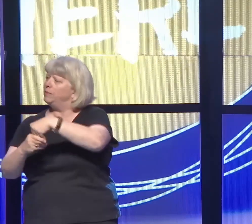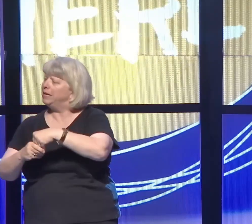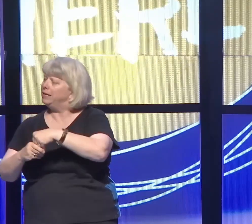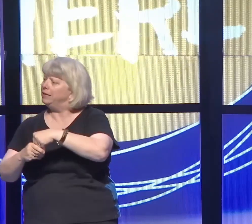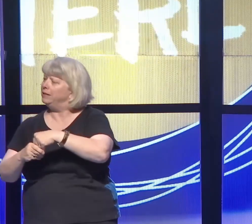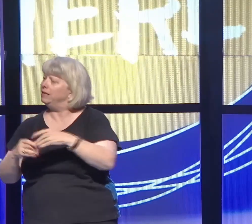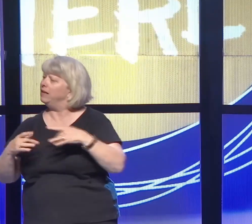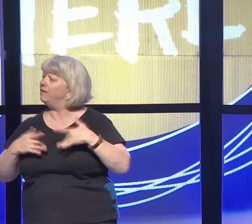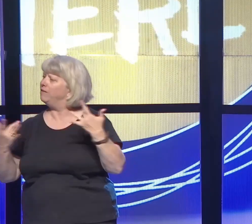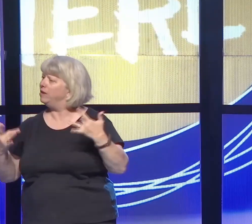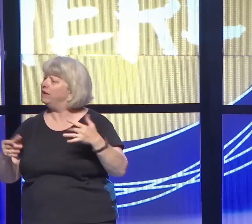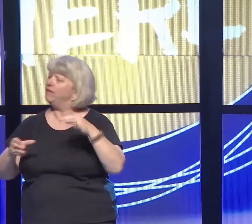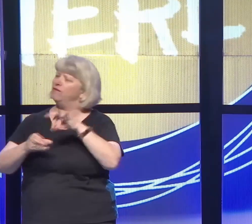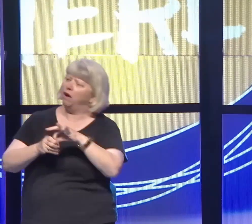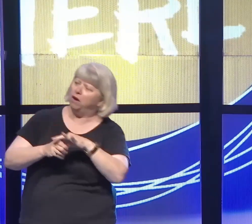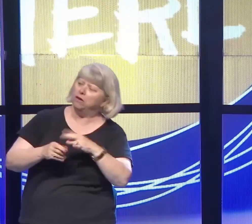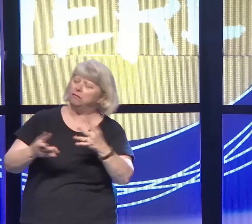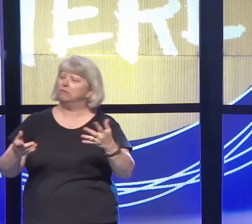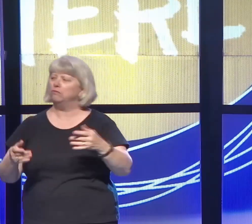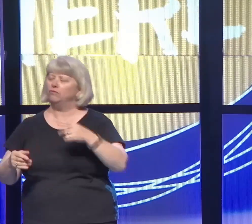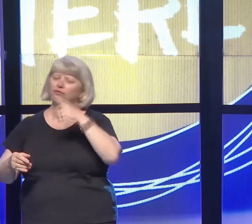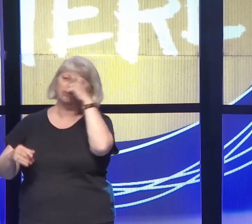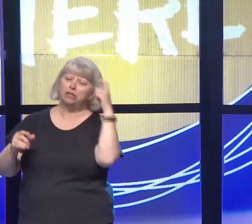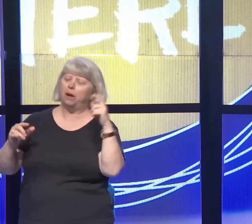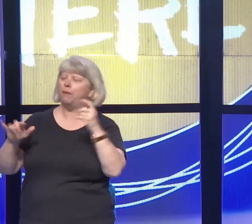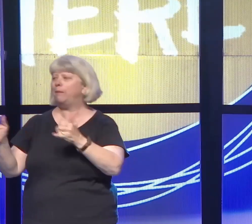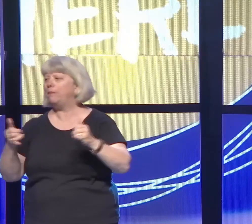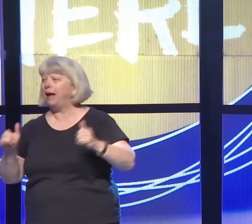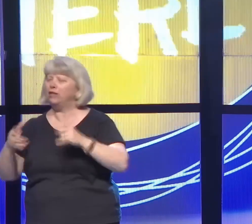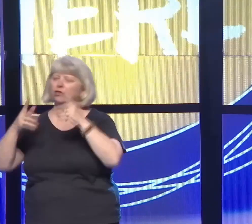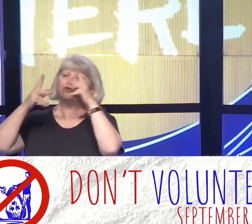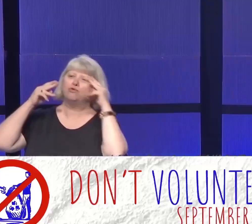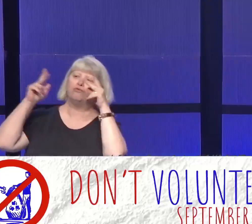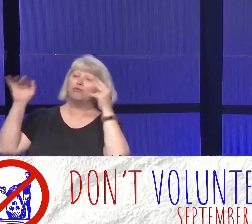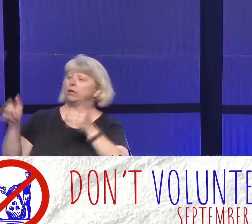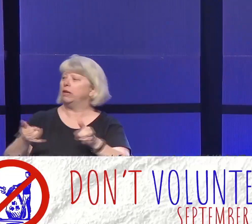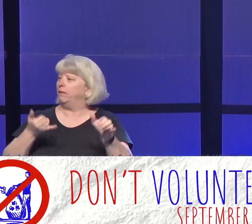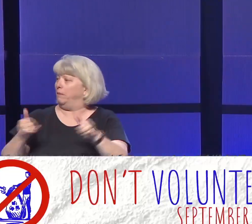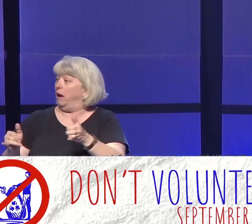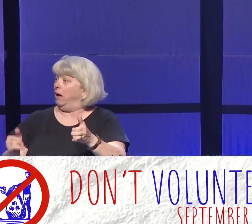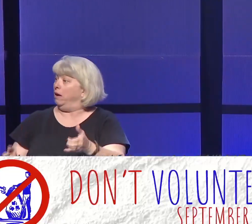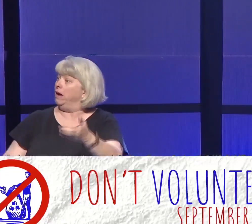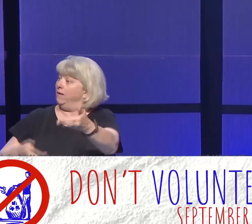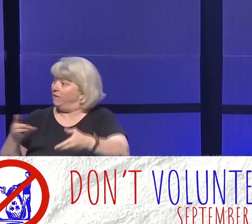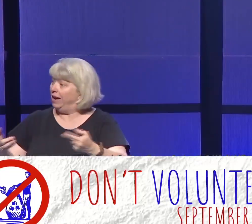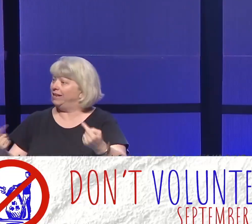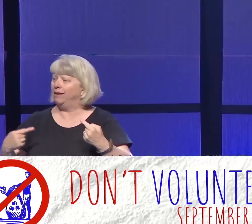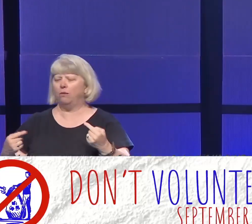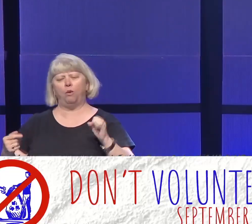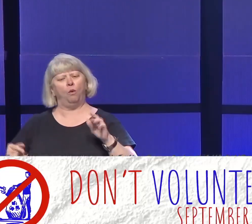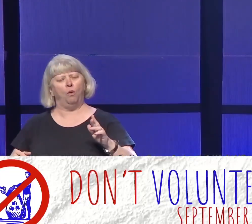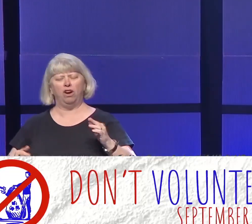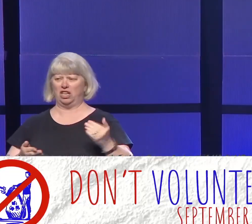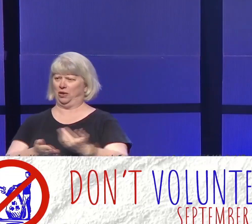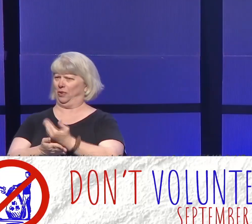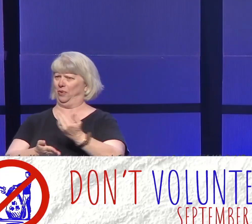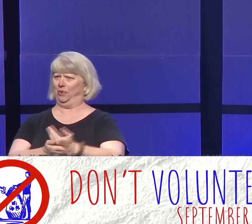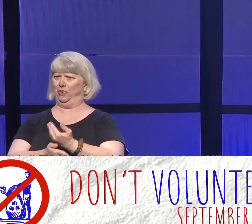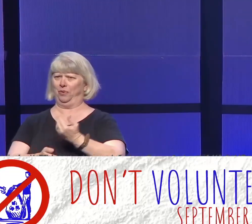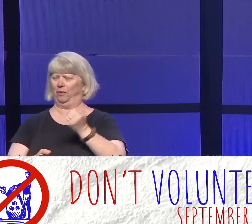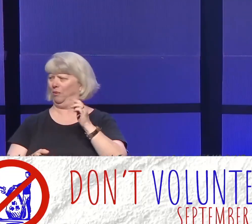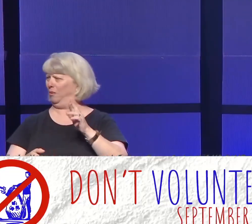volunteer, Summer Bash or Spooky Palooza, you're invited to come. Or if you're fairly new or you've